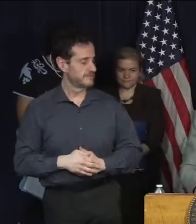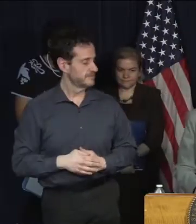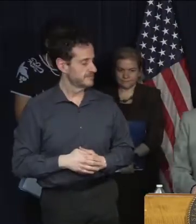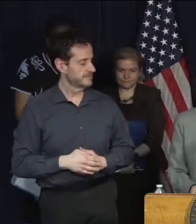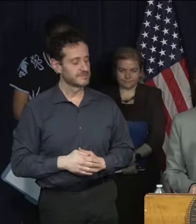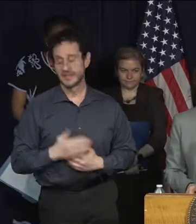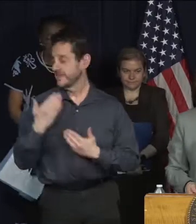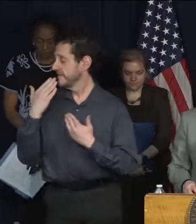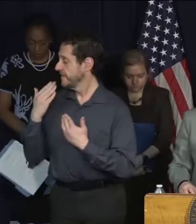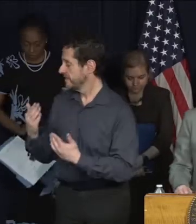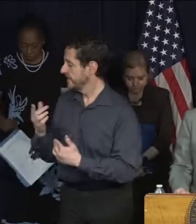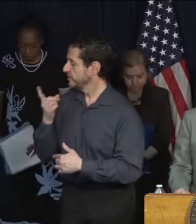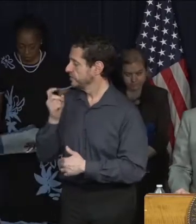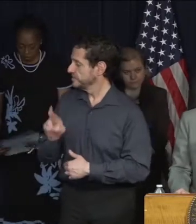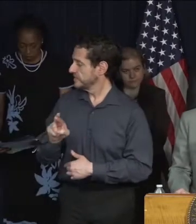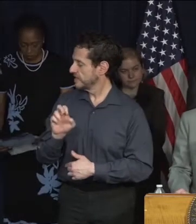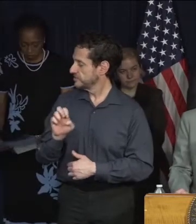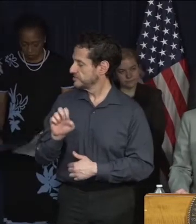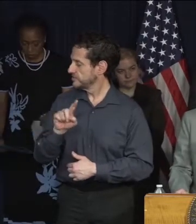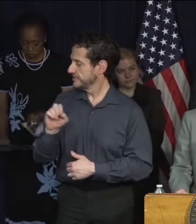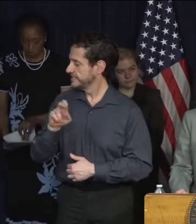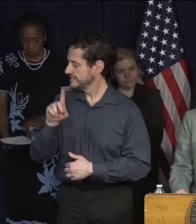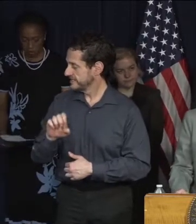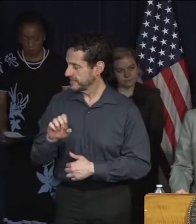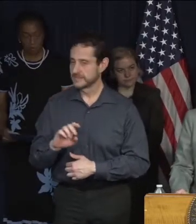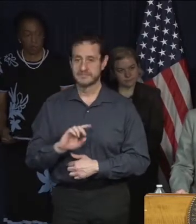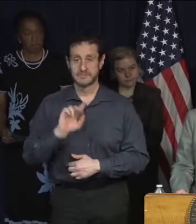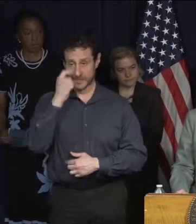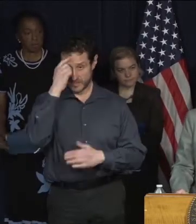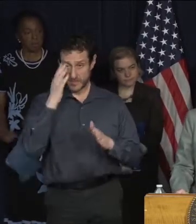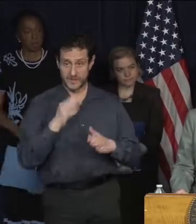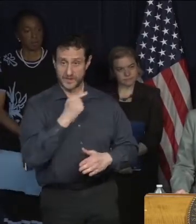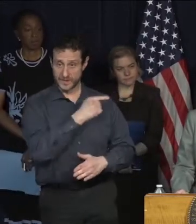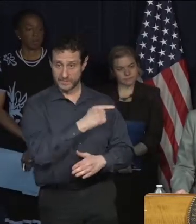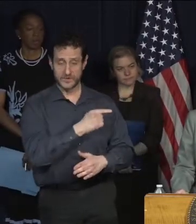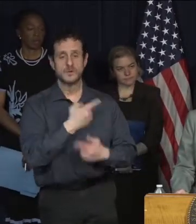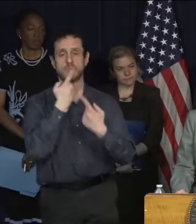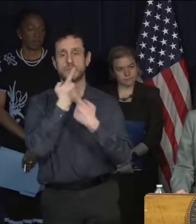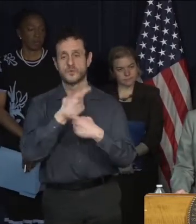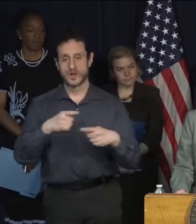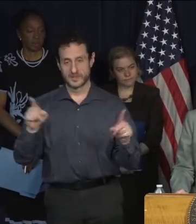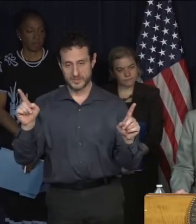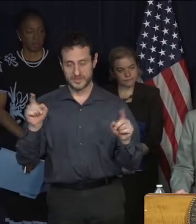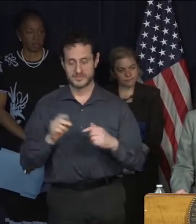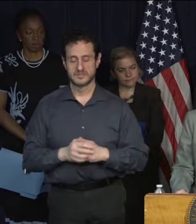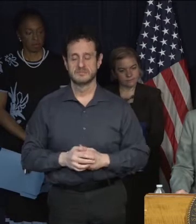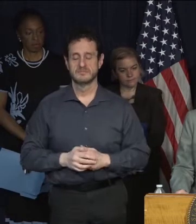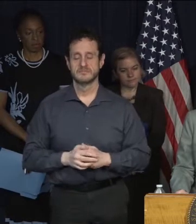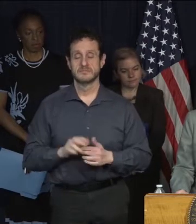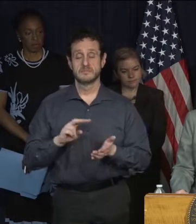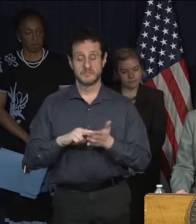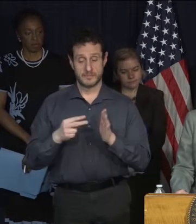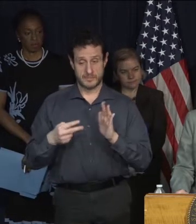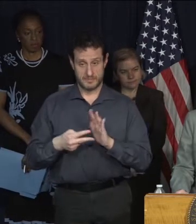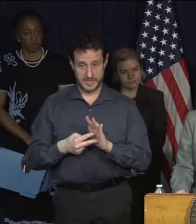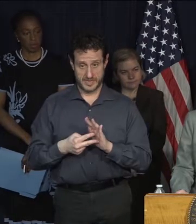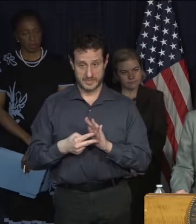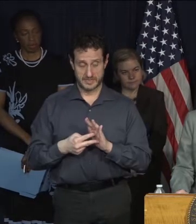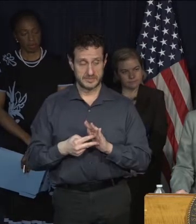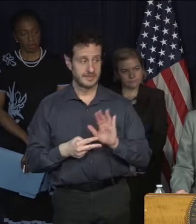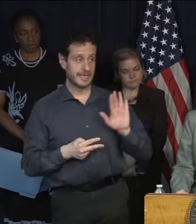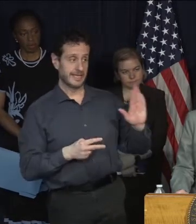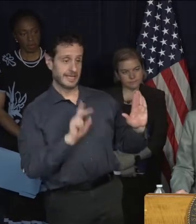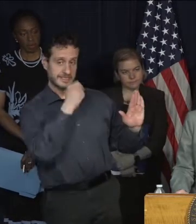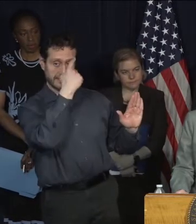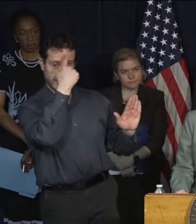Thank you, Dr. Ezekiel. The governor's gubernatorial proclamation puts the full weight of his administration